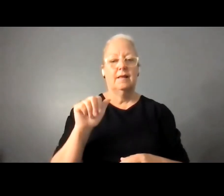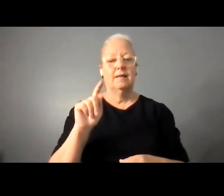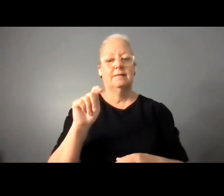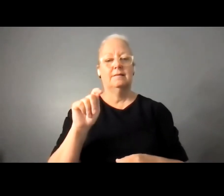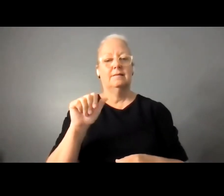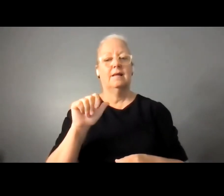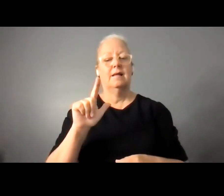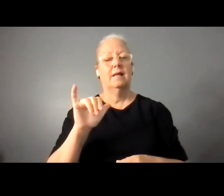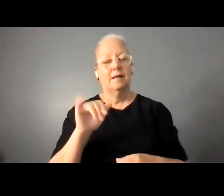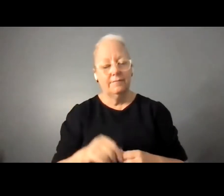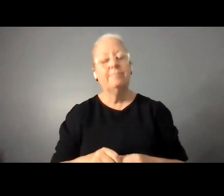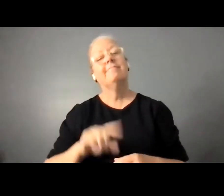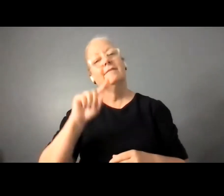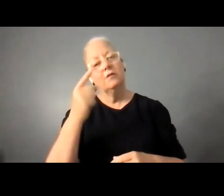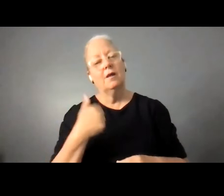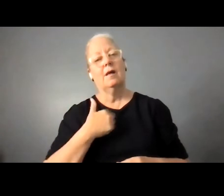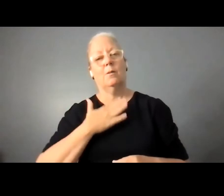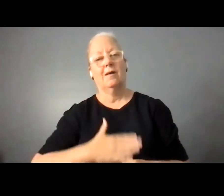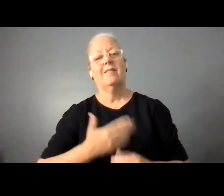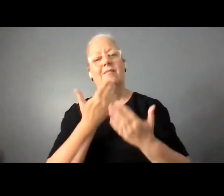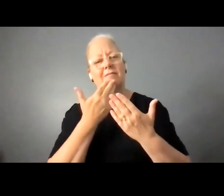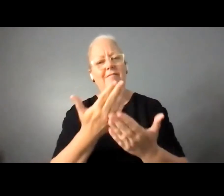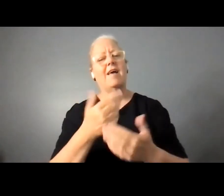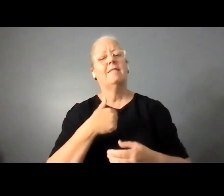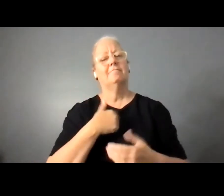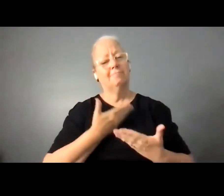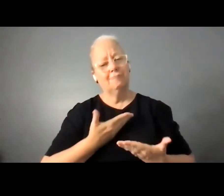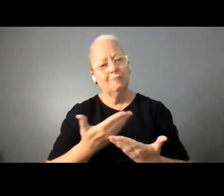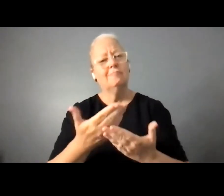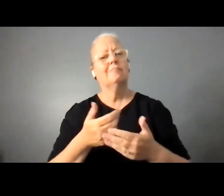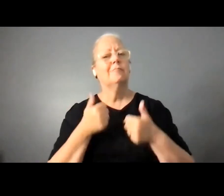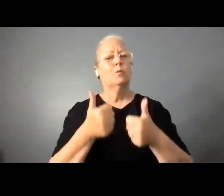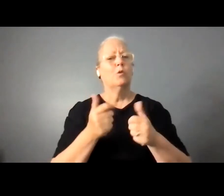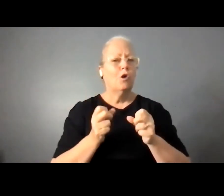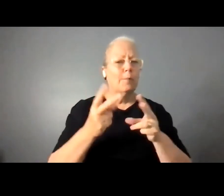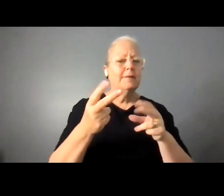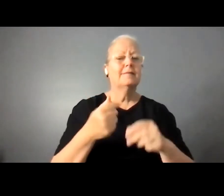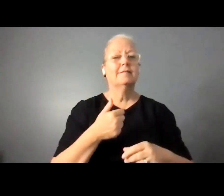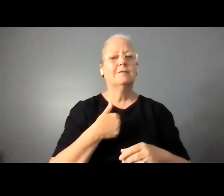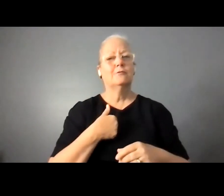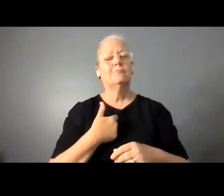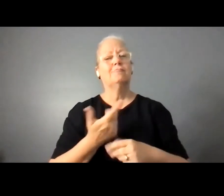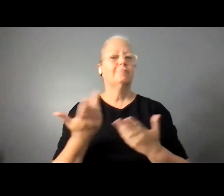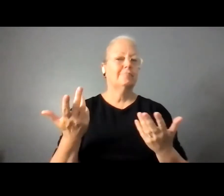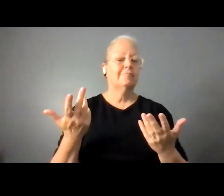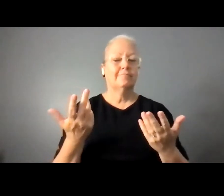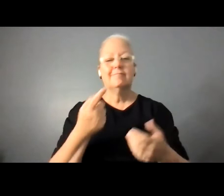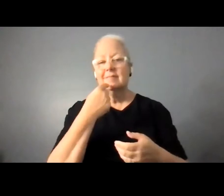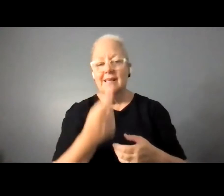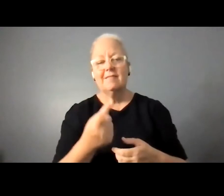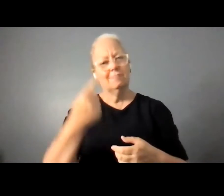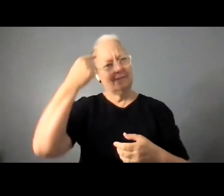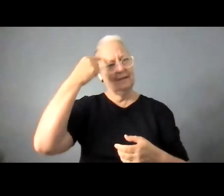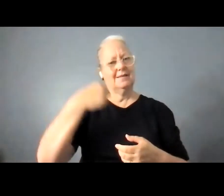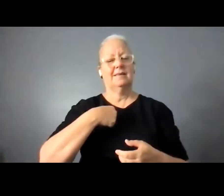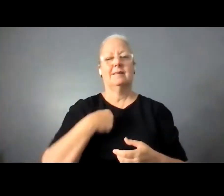First of all, thank you for the opportunity and for taking into account for this event. I think everything that has been